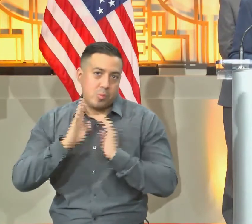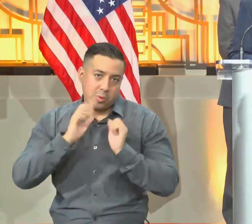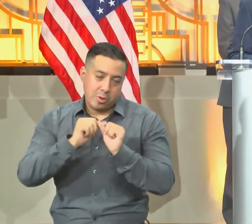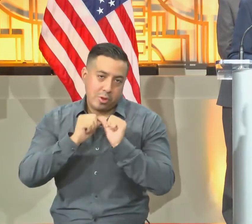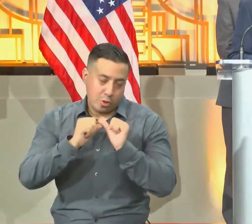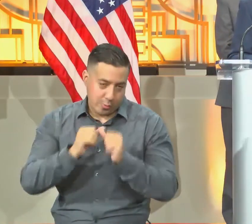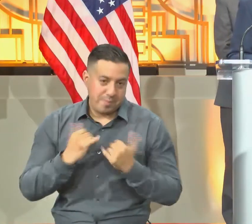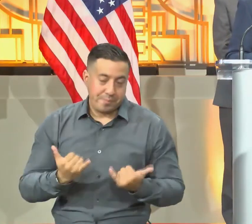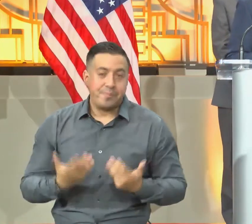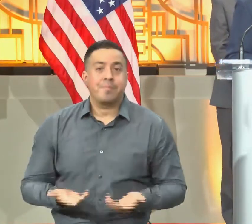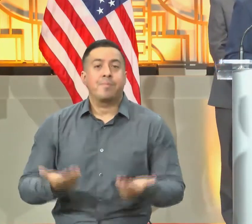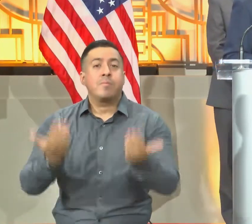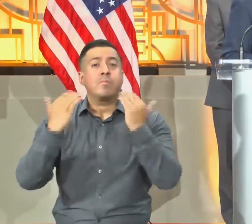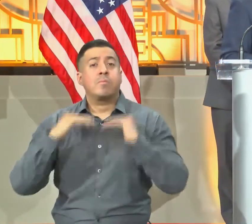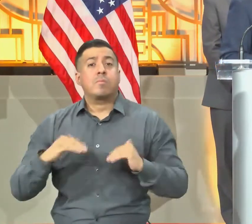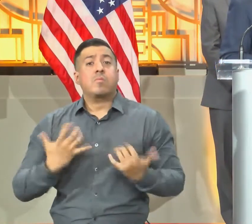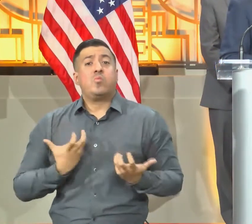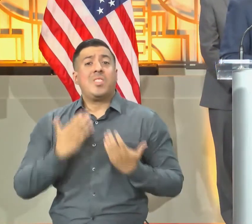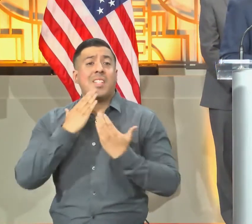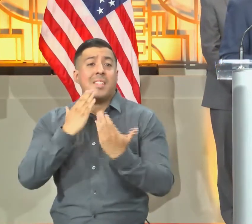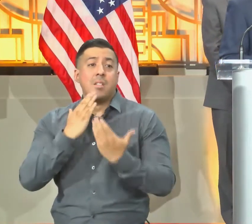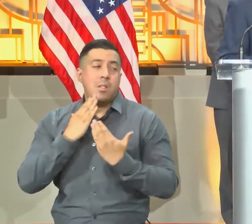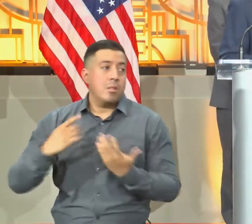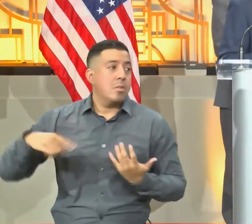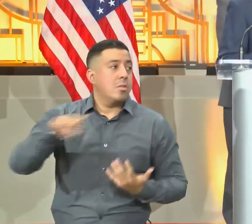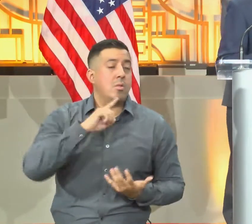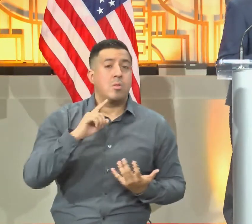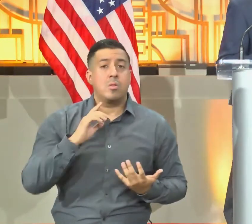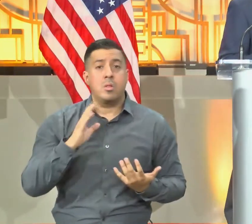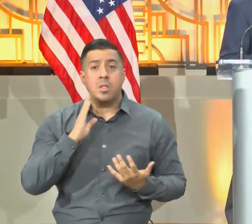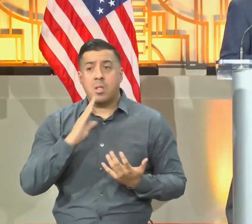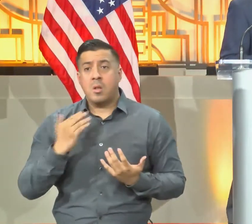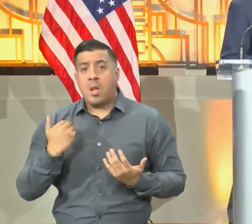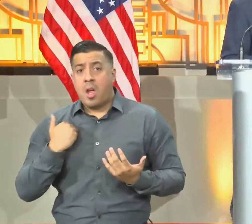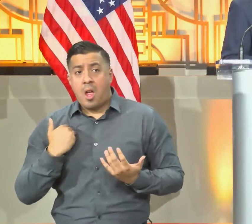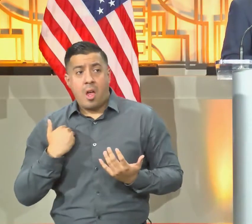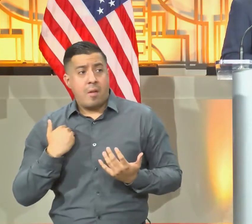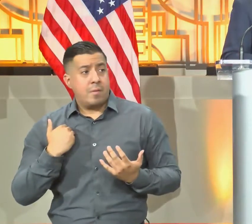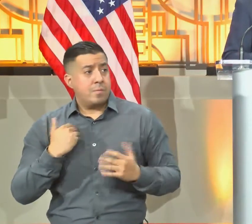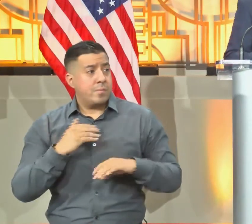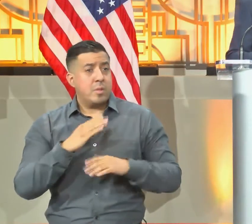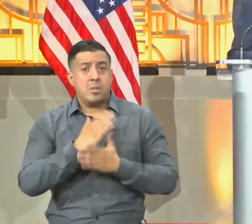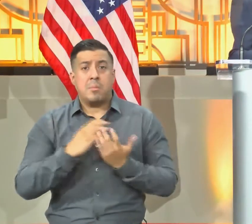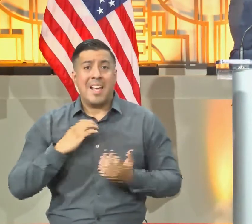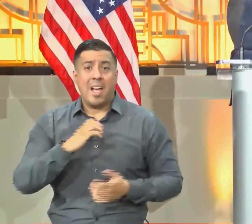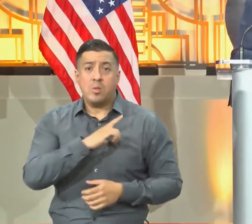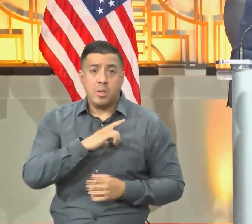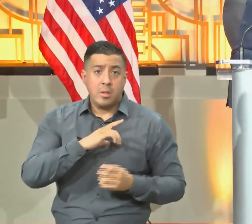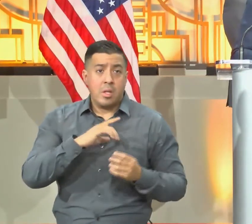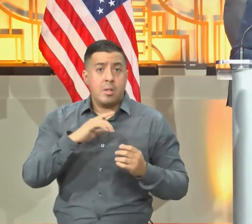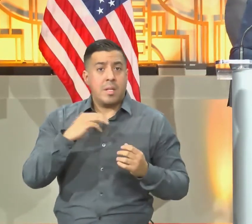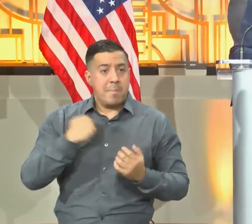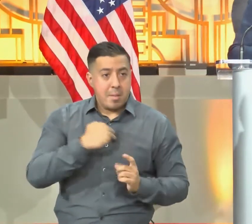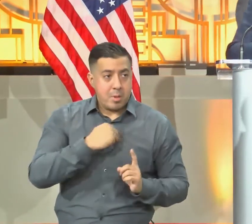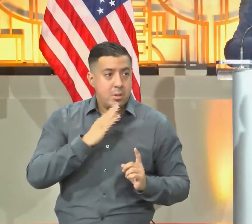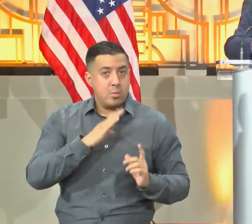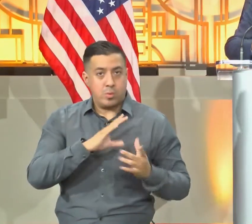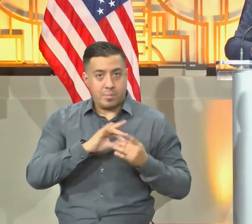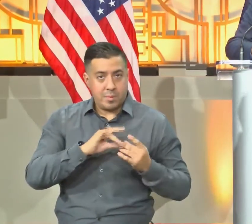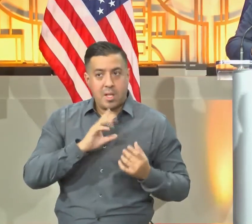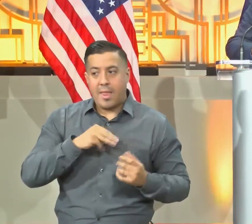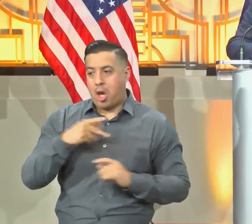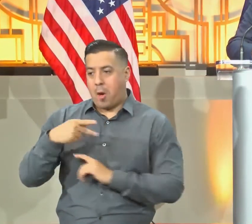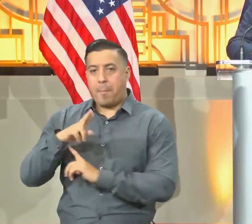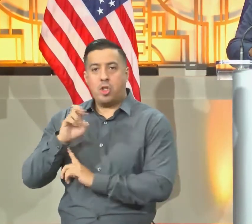said that, thank you, and now we're going to hold on to council members, and Dr. Person, I'm going to ask